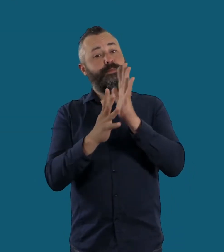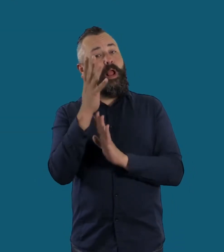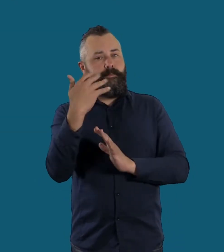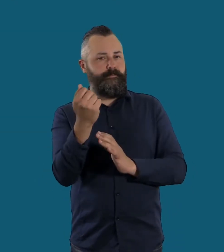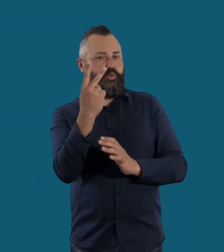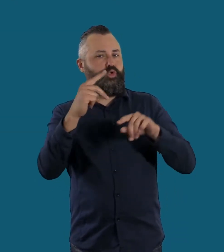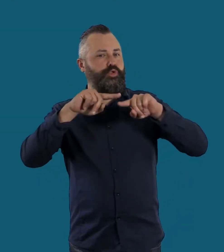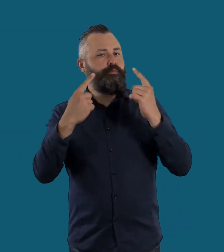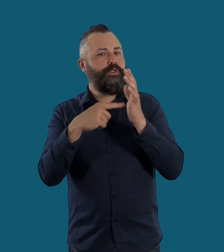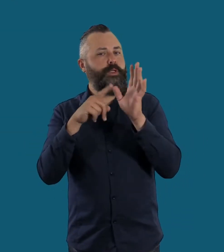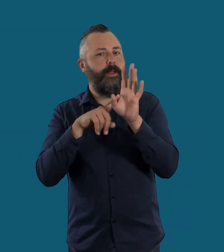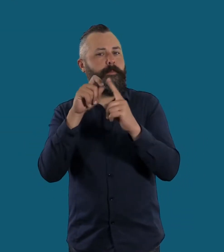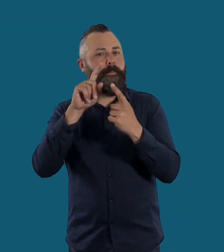Bushfires are divided into two major classes: